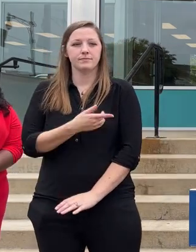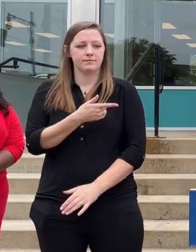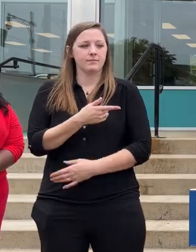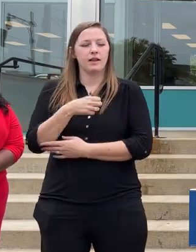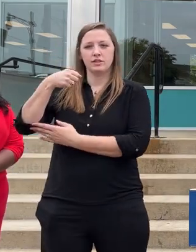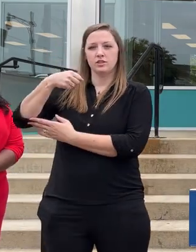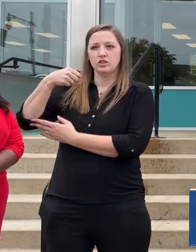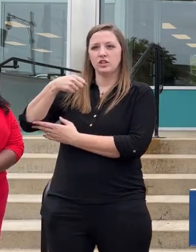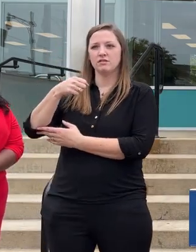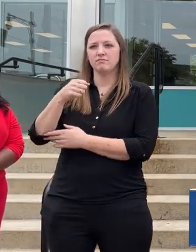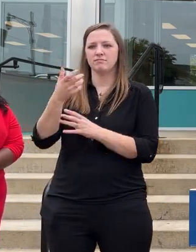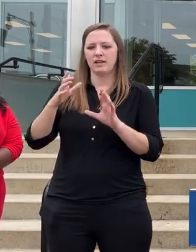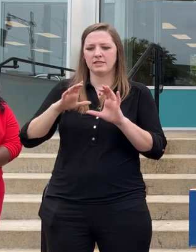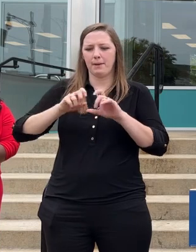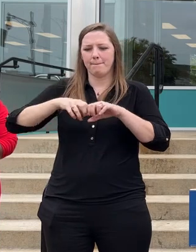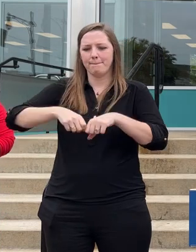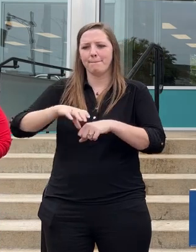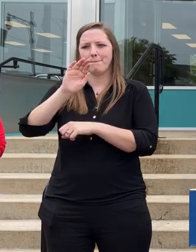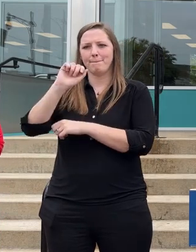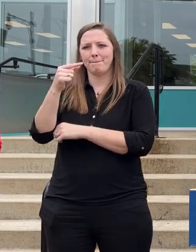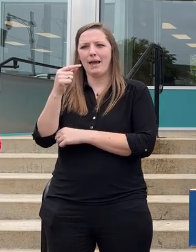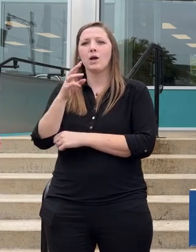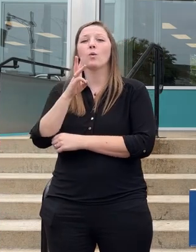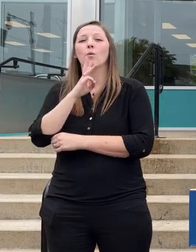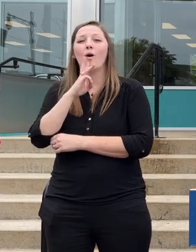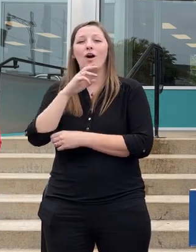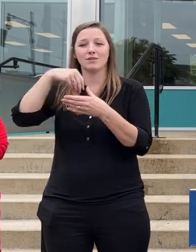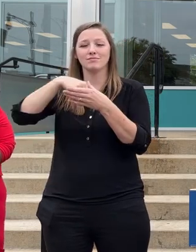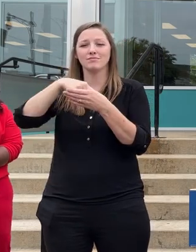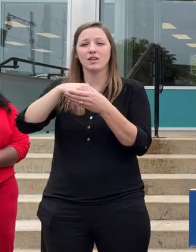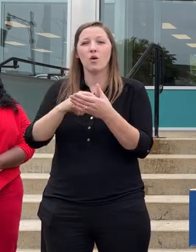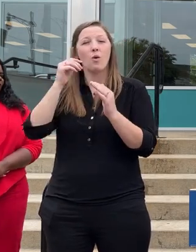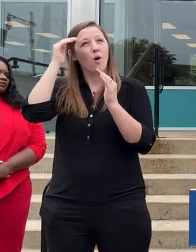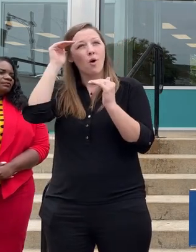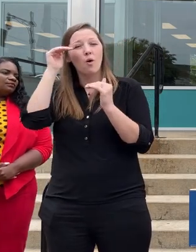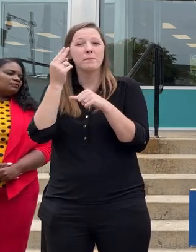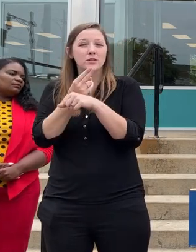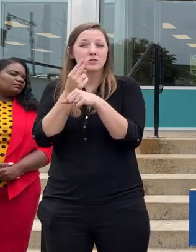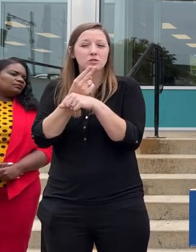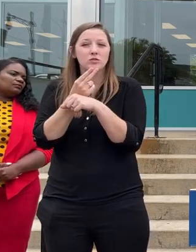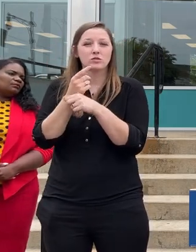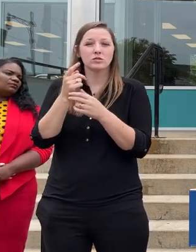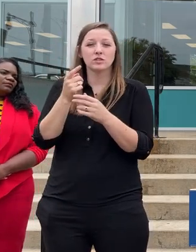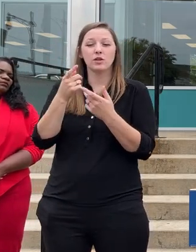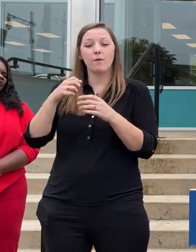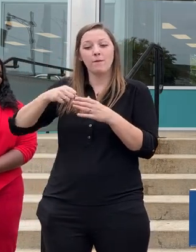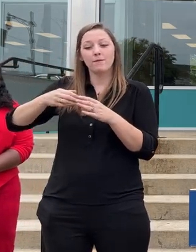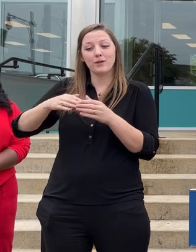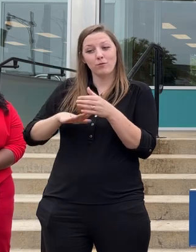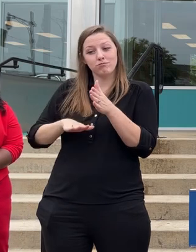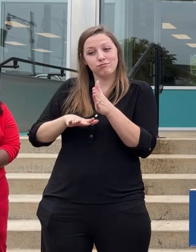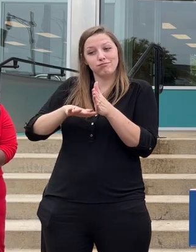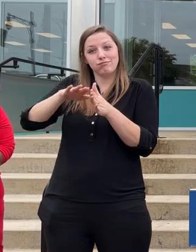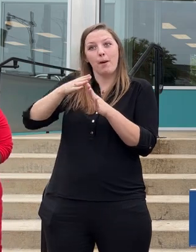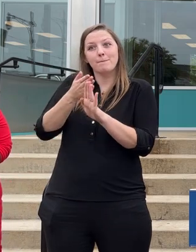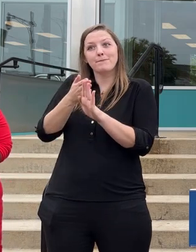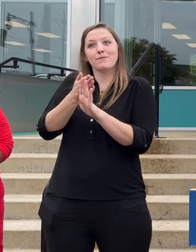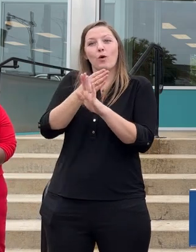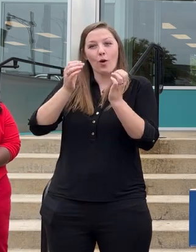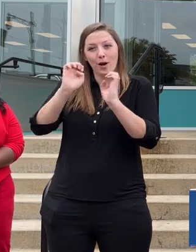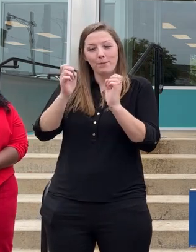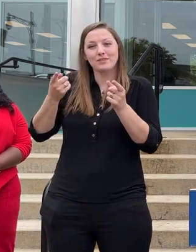Here we have a collapsible water bag. We're hoping that the intent for its use is that it'll be filled before the point of emergency